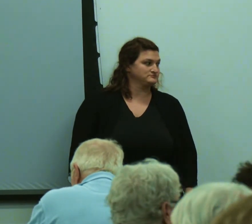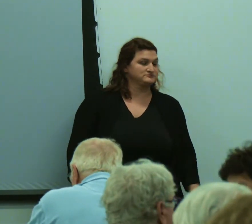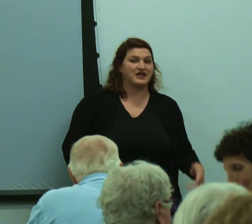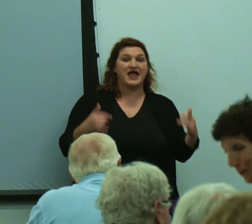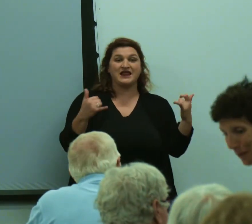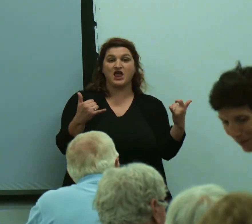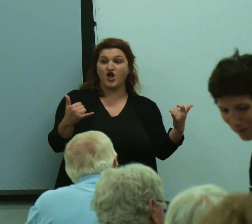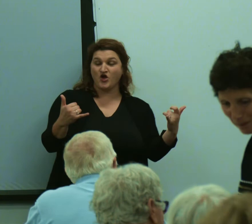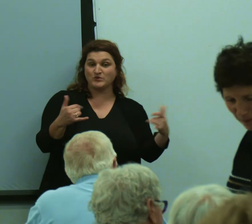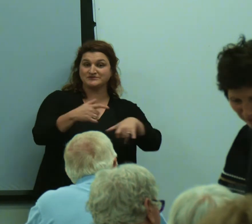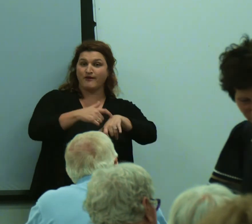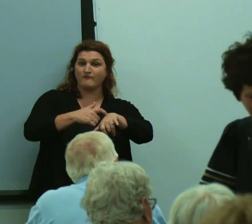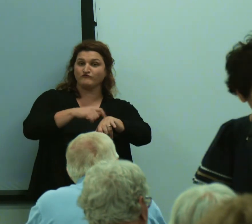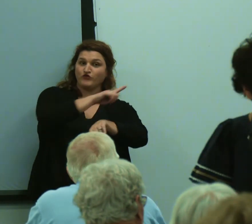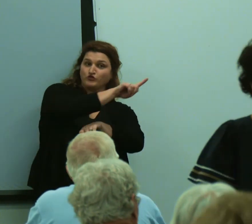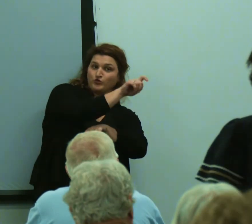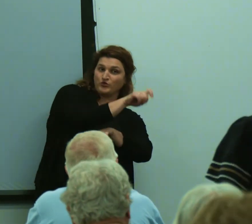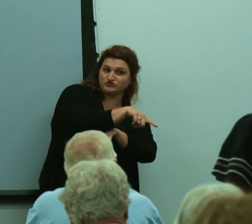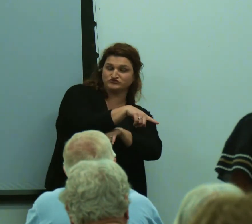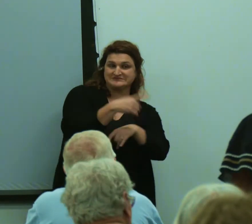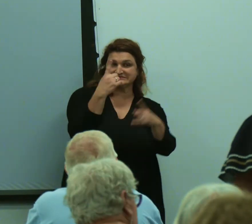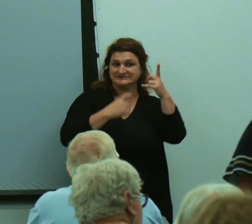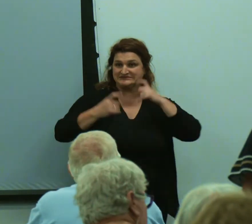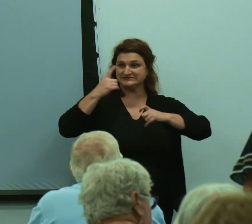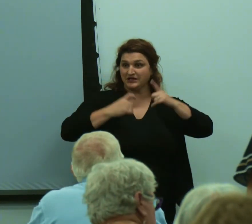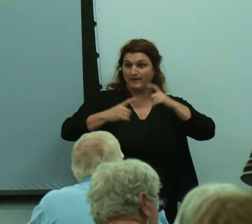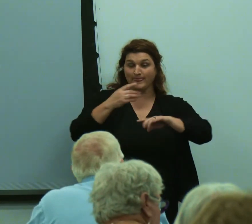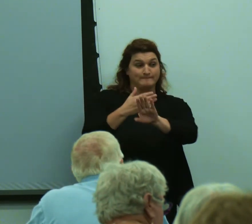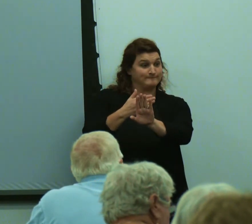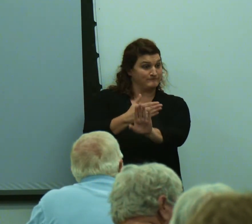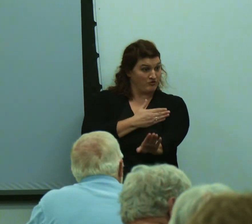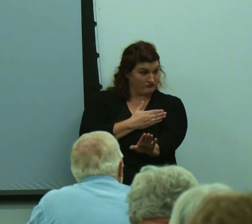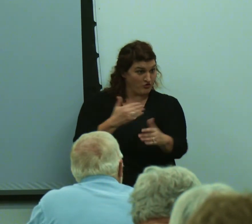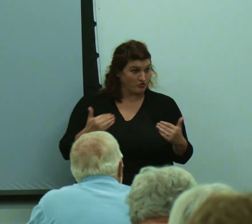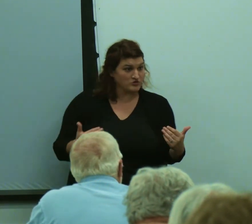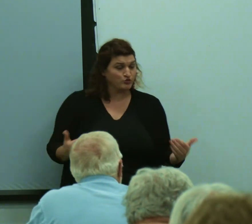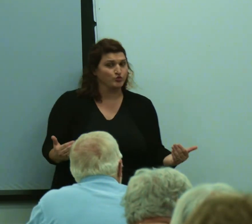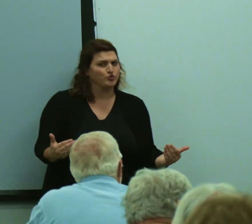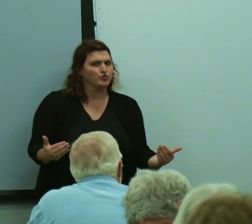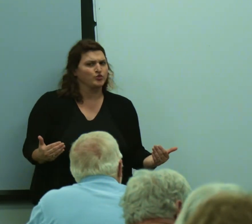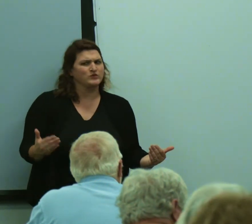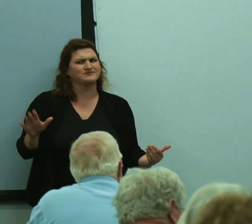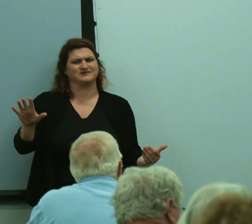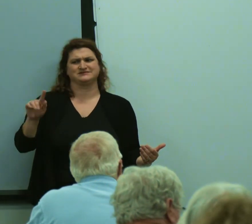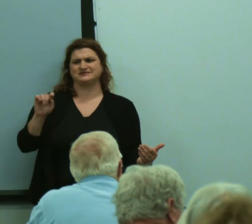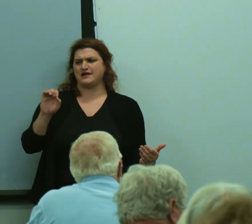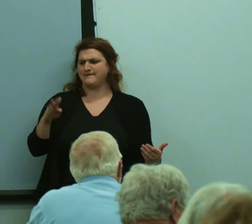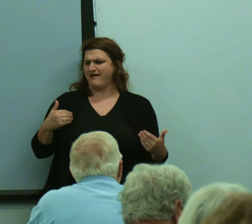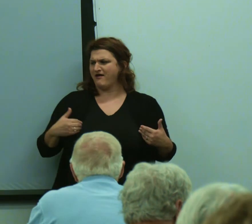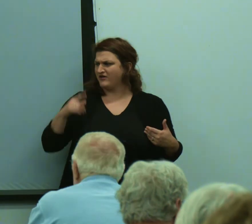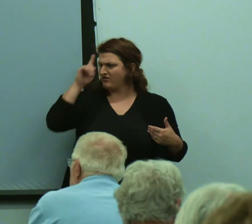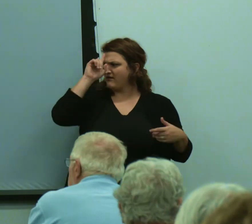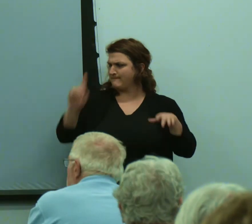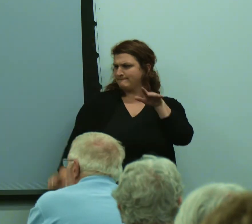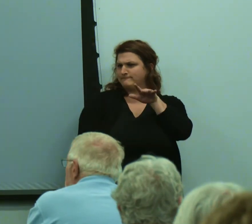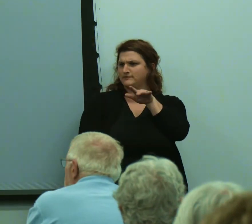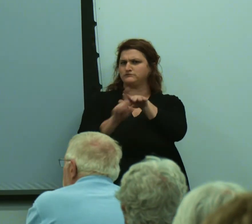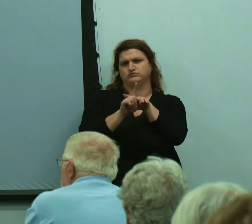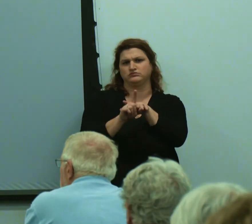And now we'll have time for questions. Before we do, though, Tom had a thought that he